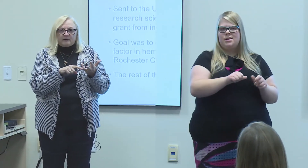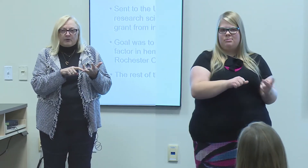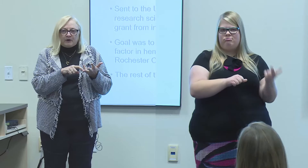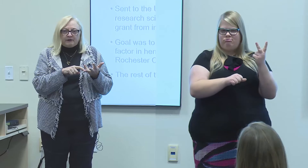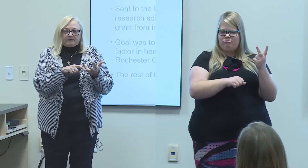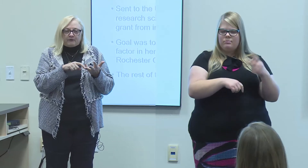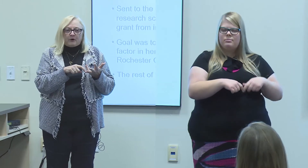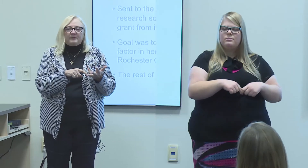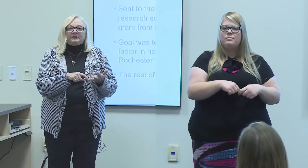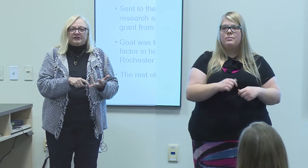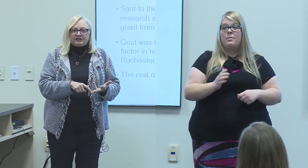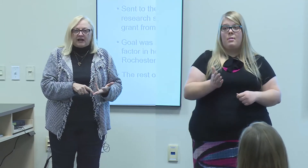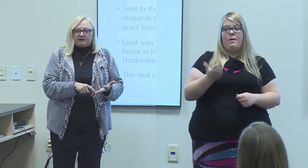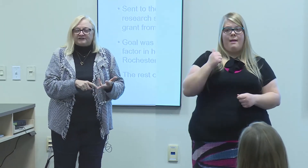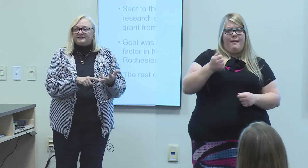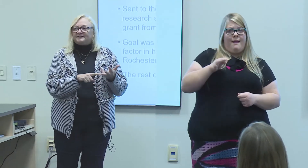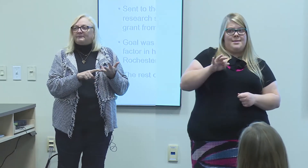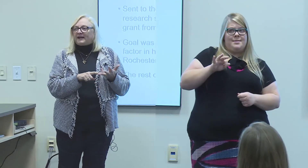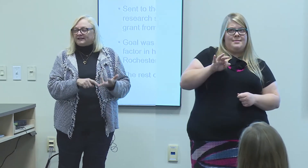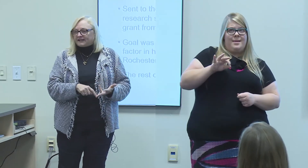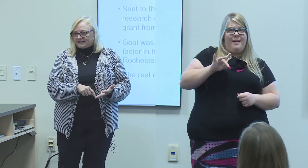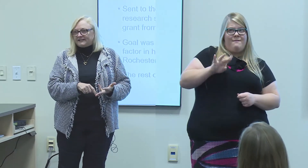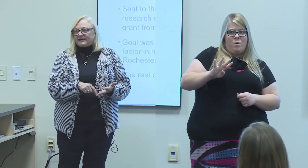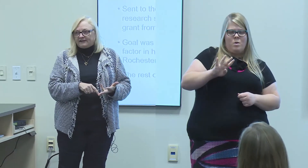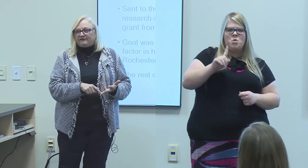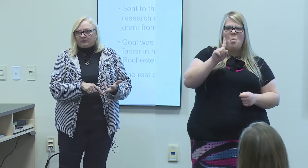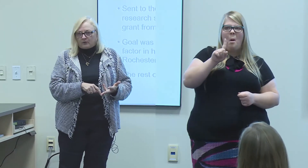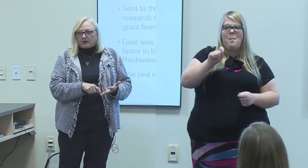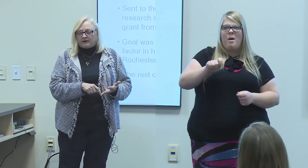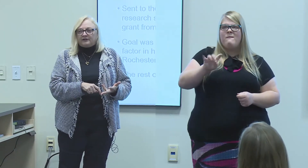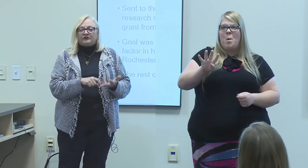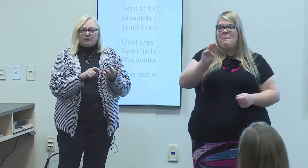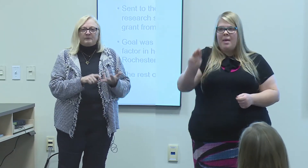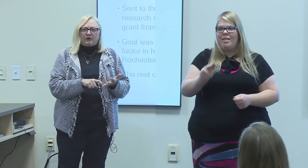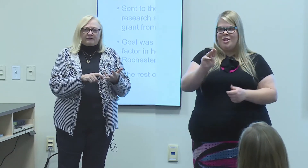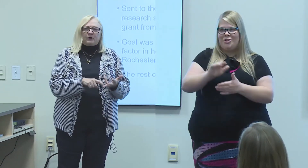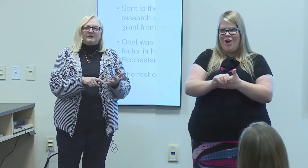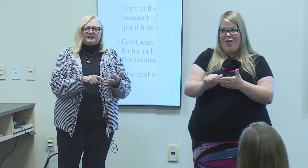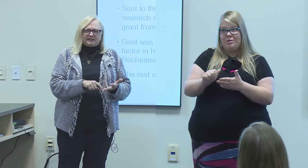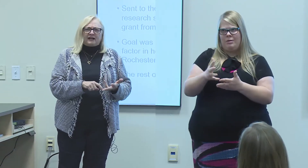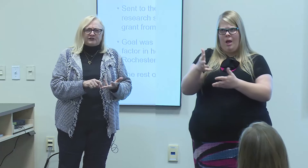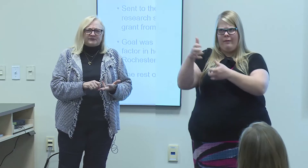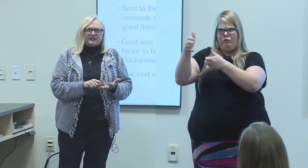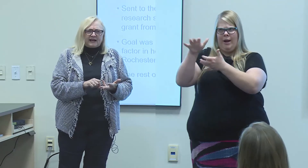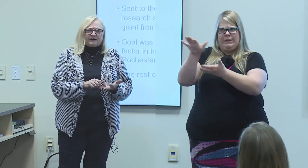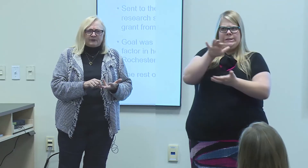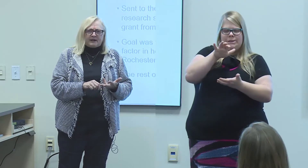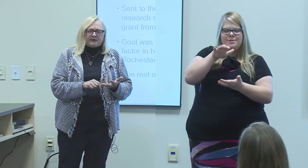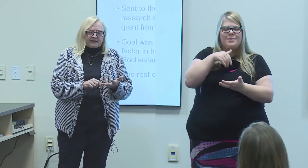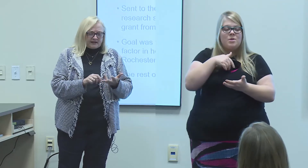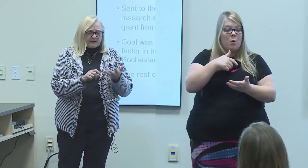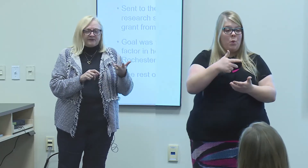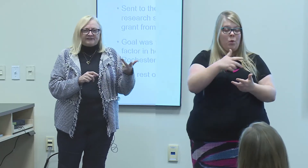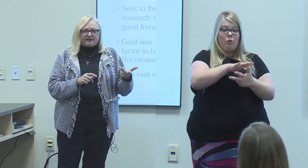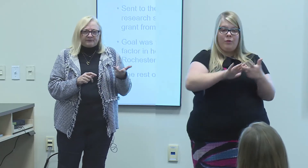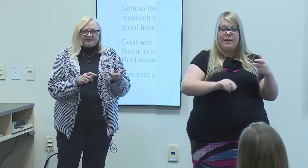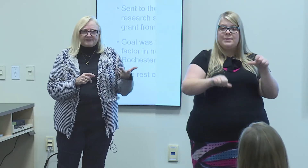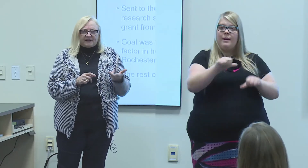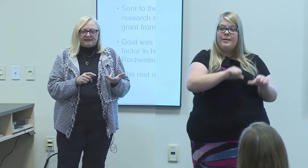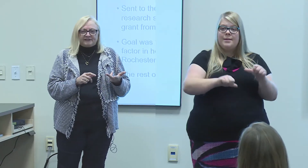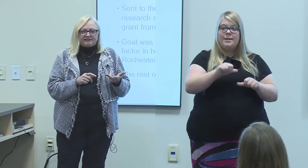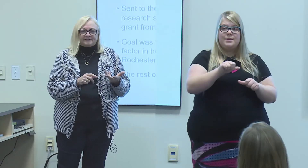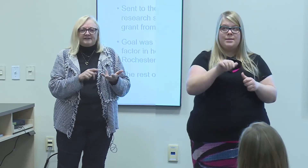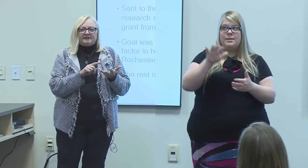sent $1.4 million. This is back in 1984. So $1.4 million was a lot of grant money. But they sent